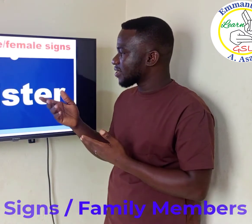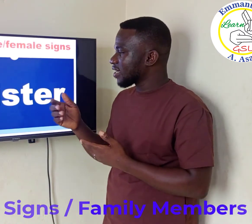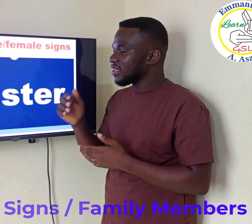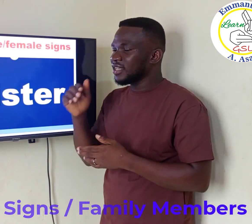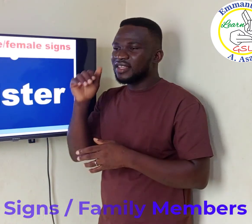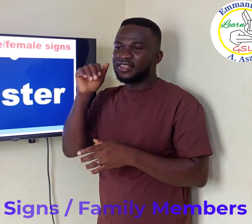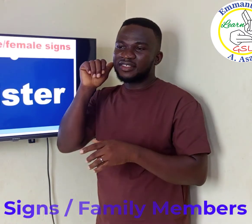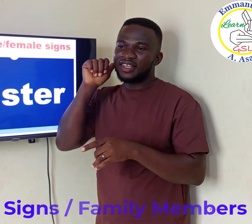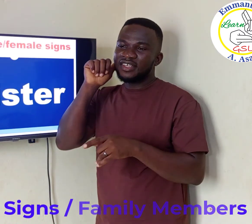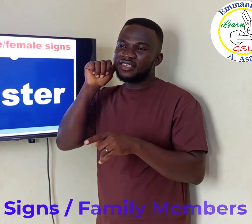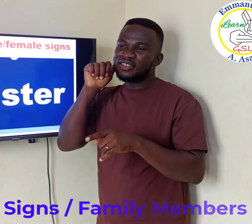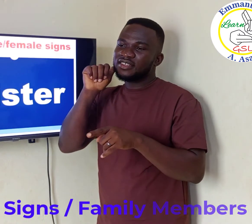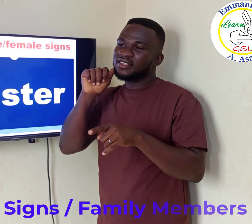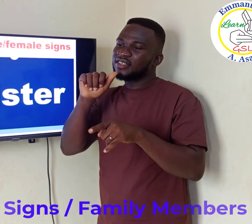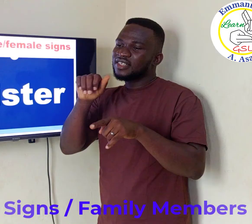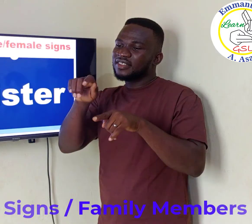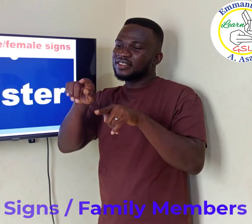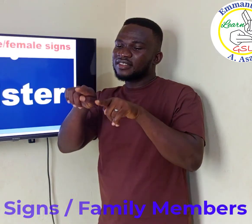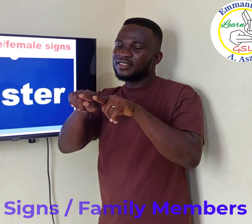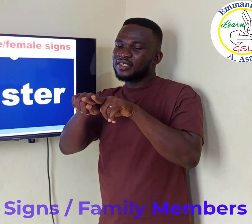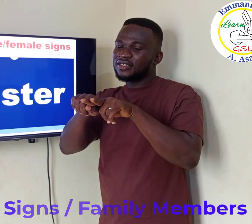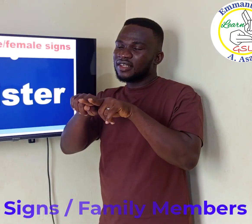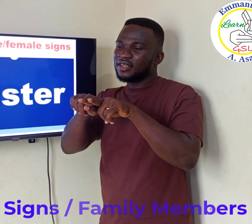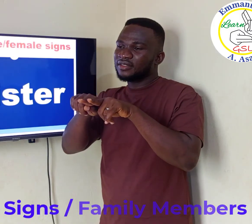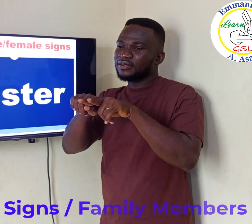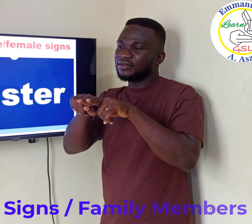Sister is signed sister,